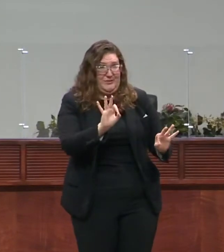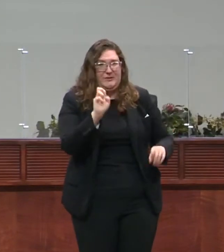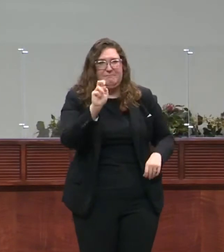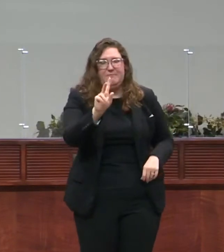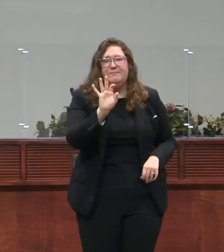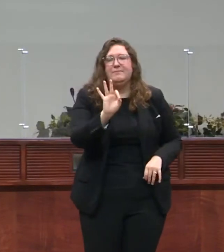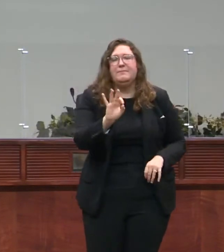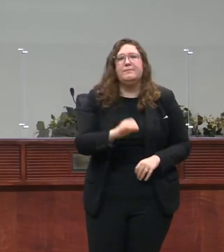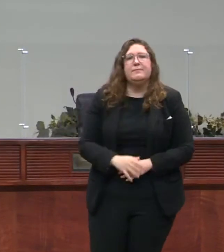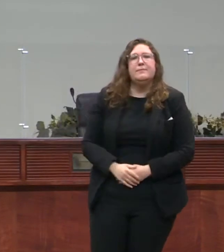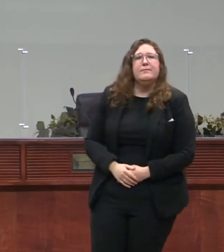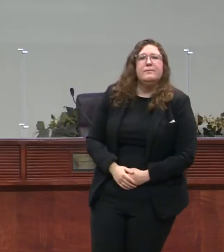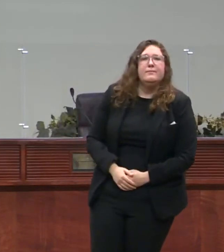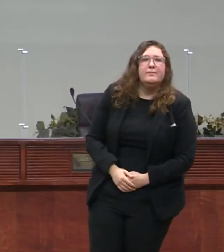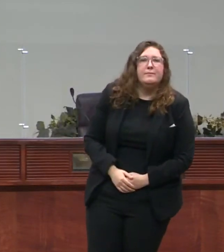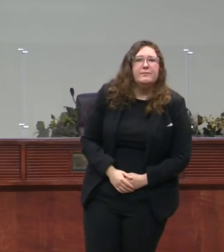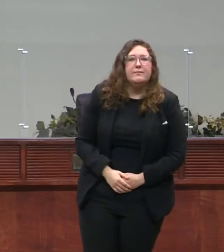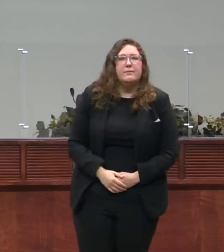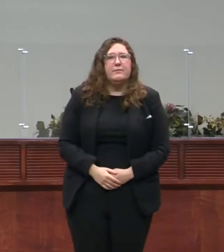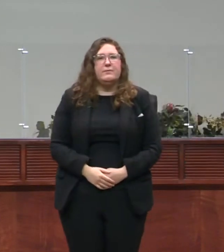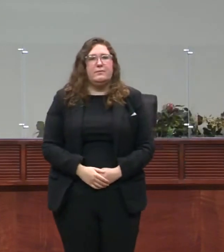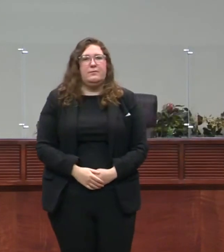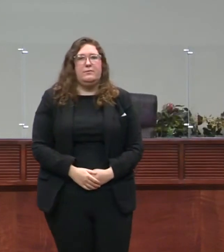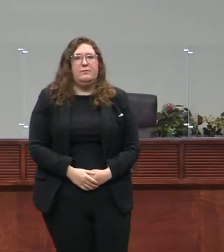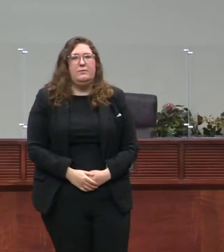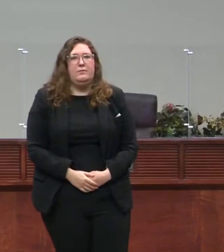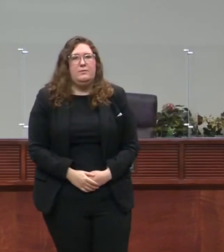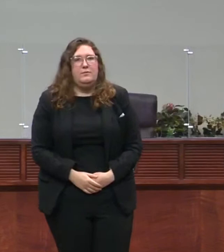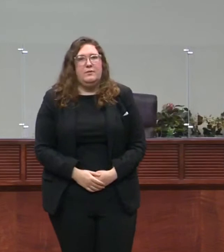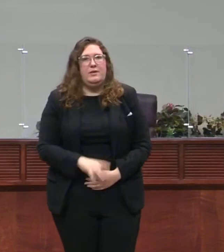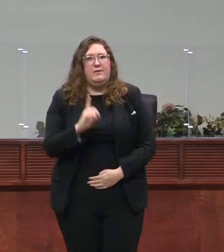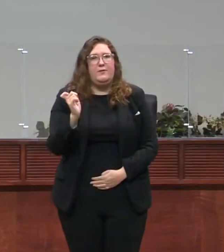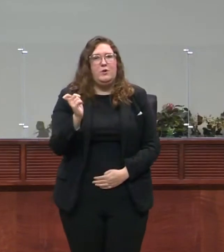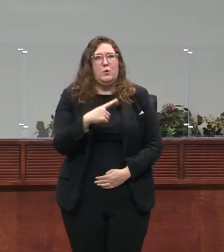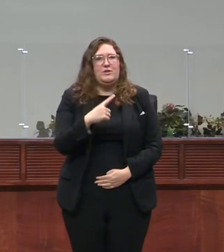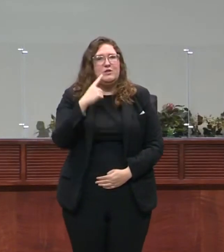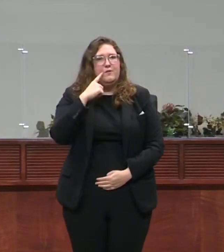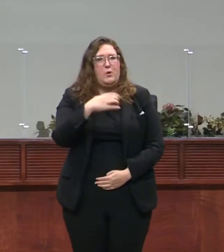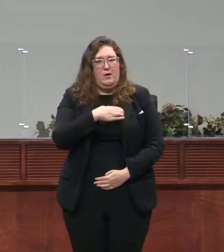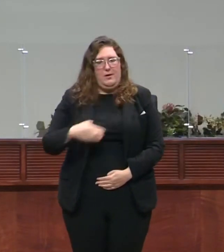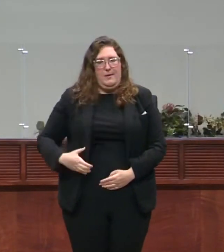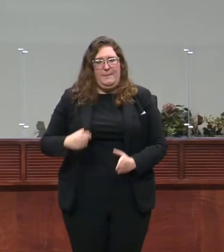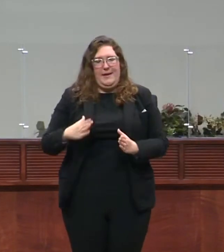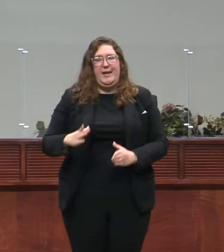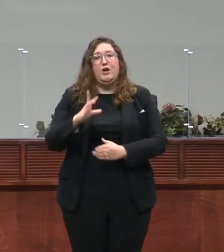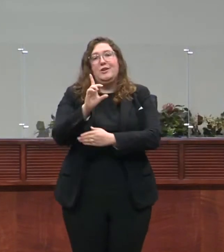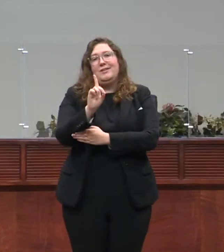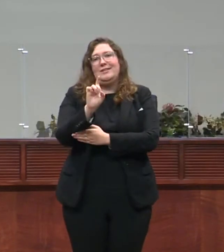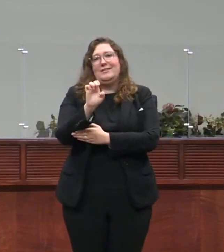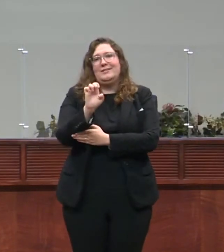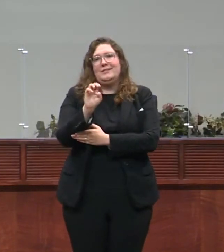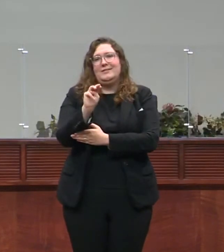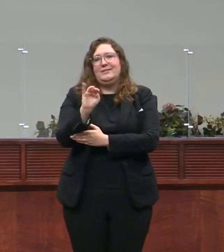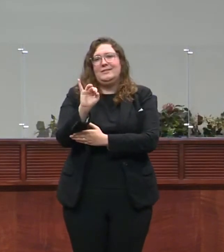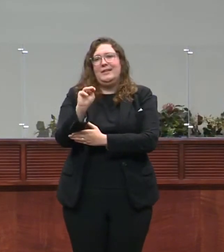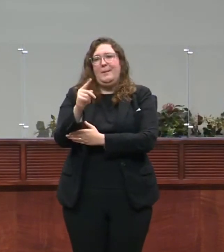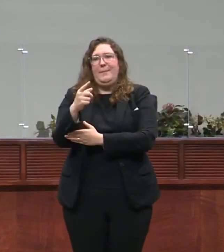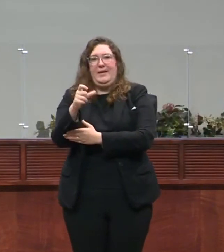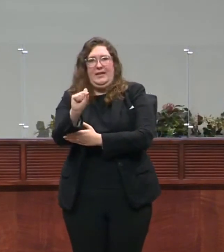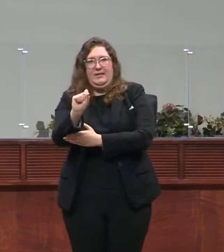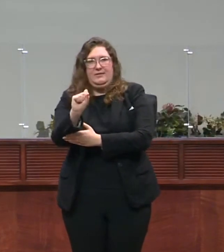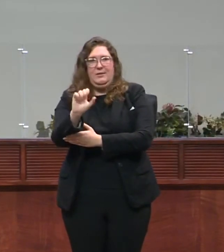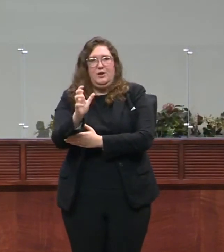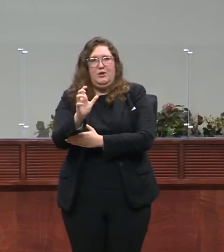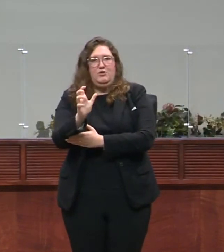Got it. All right. Just questions for Mayor Jerry Demings, just cause when he's 13. Now, over the weekend,